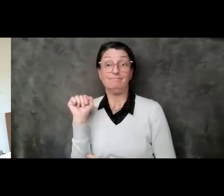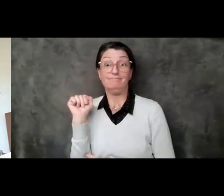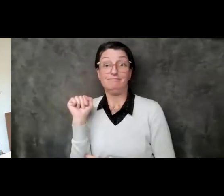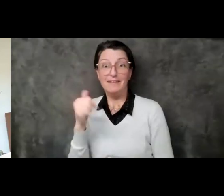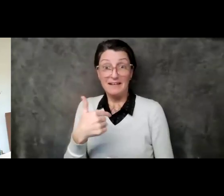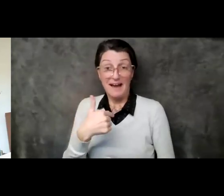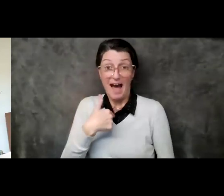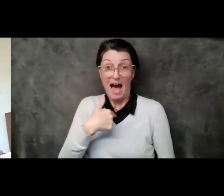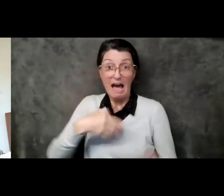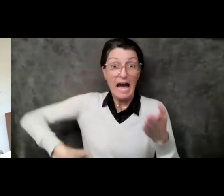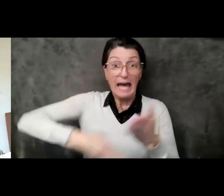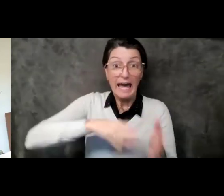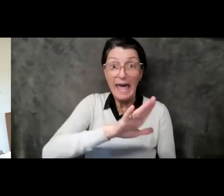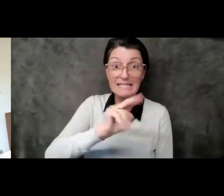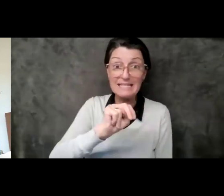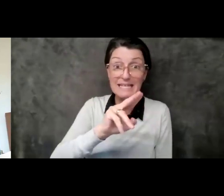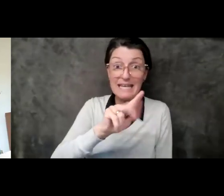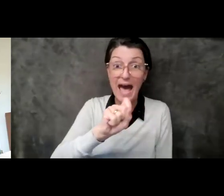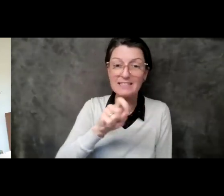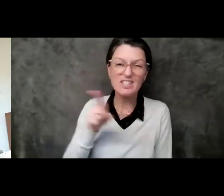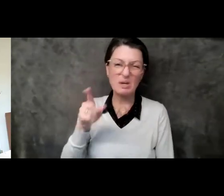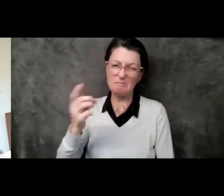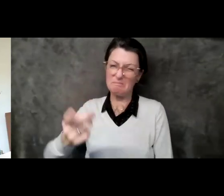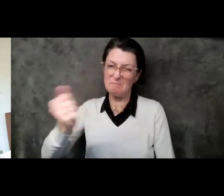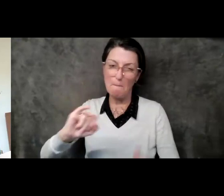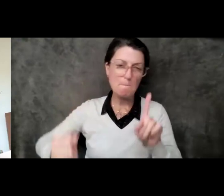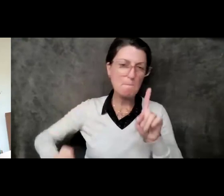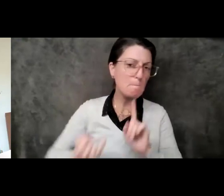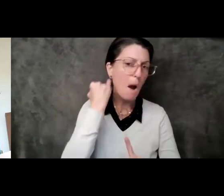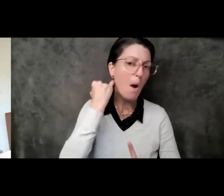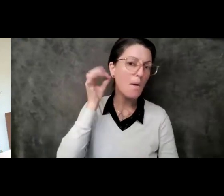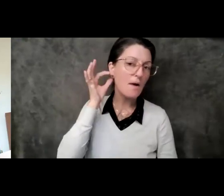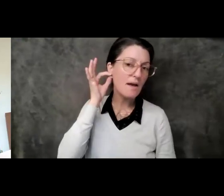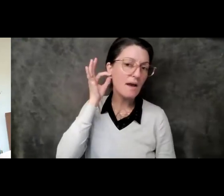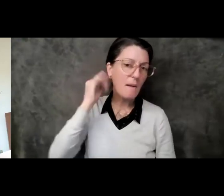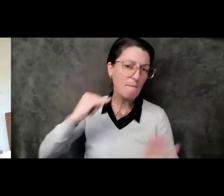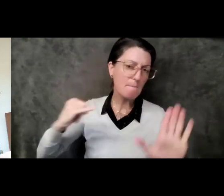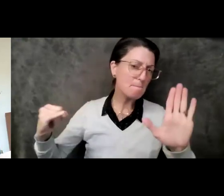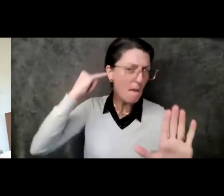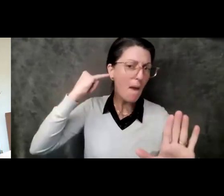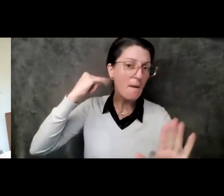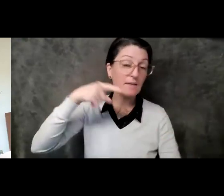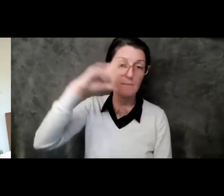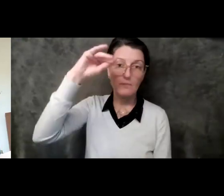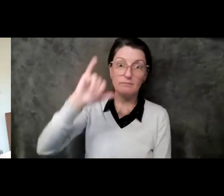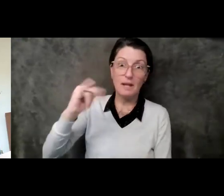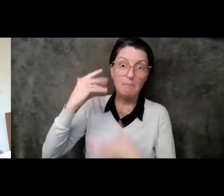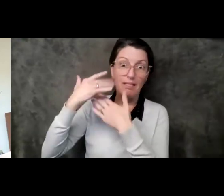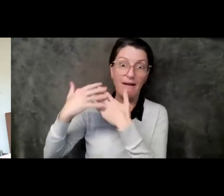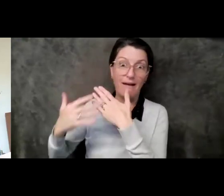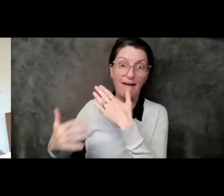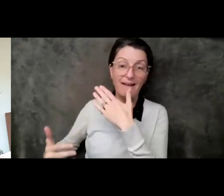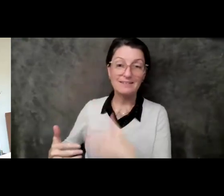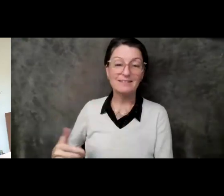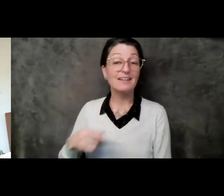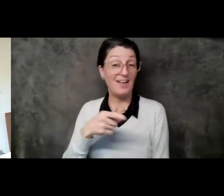nuts. Said she messed up his eardrum because she got the pointy part right inside his ear hole. And see, check out that blood, girl.